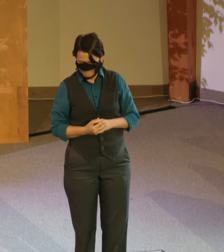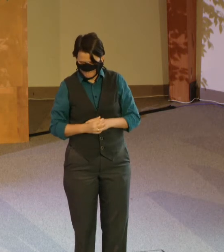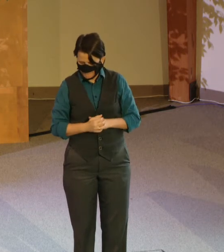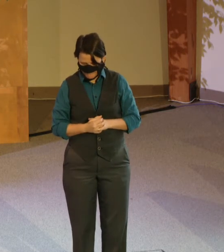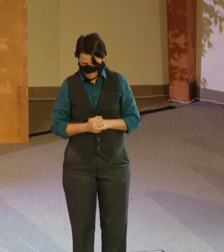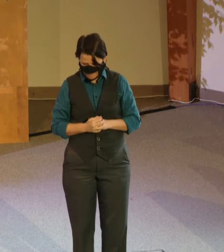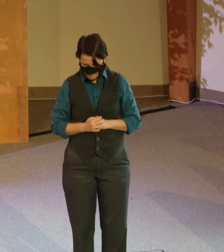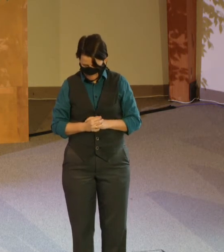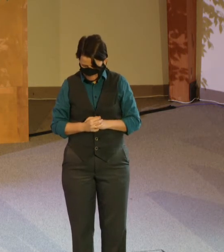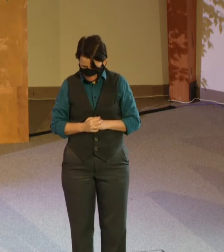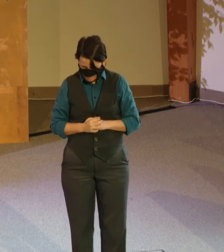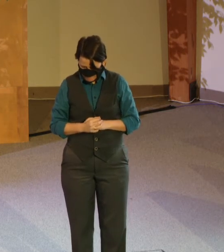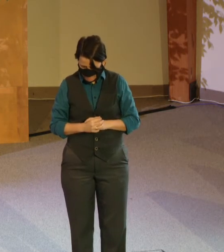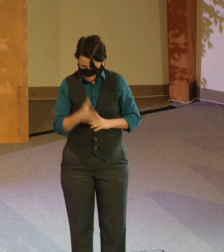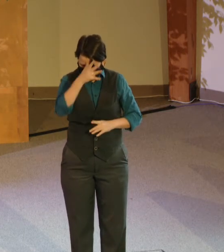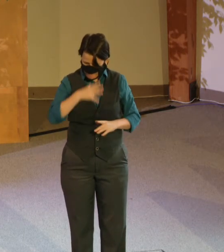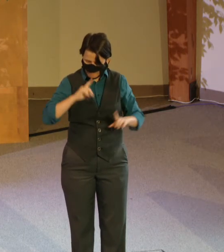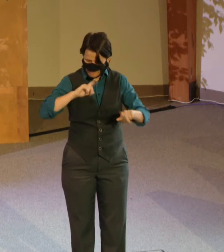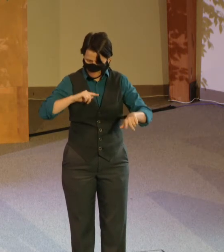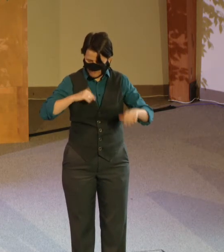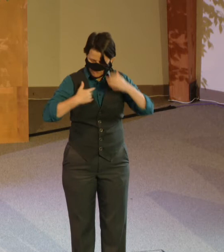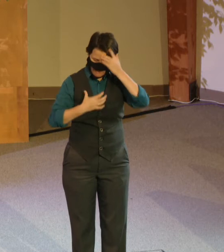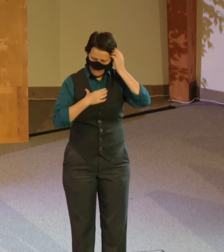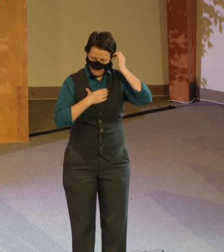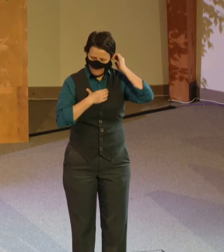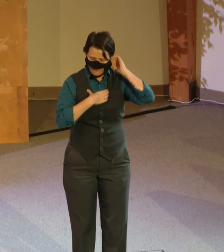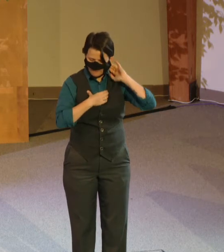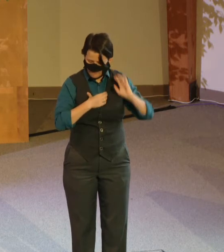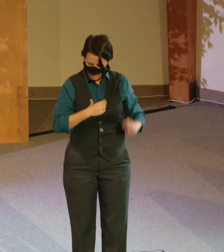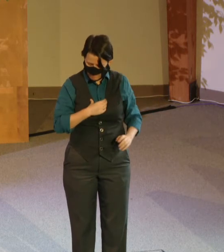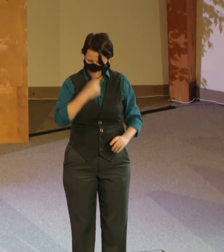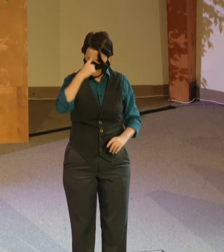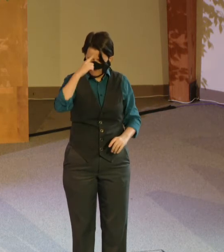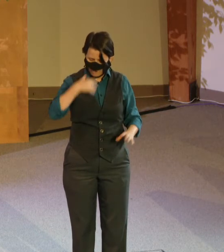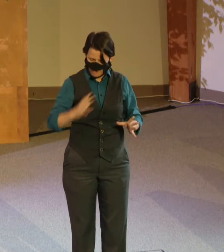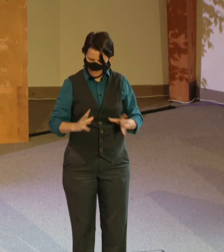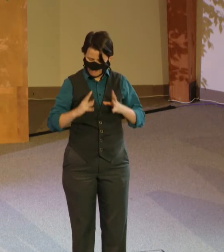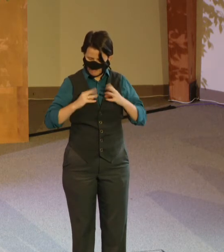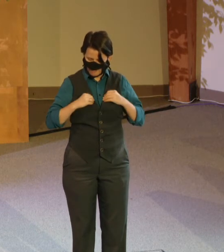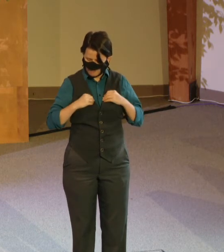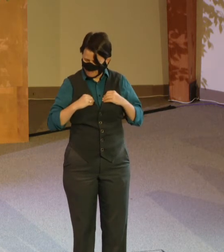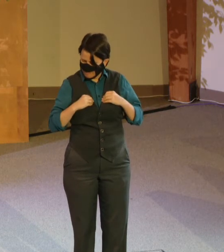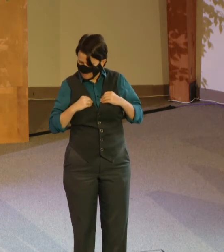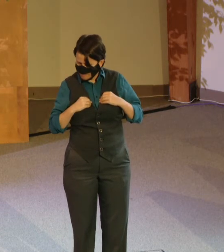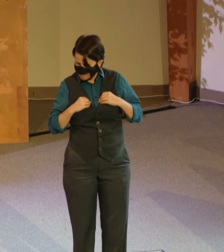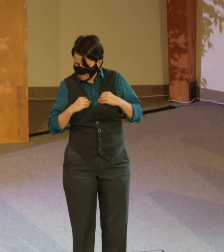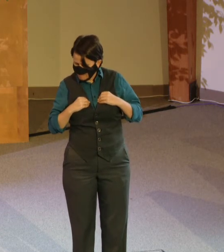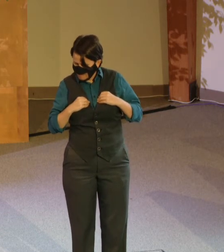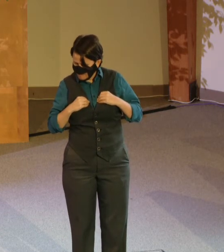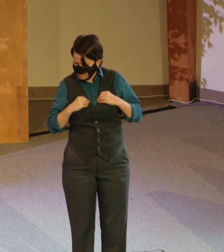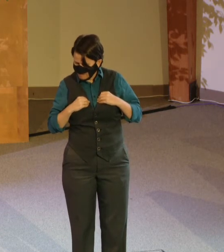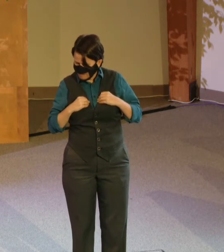deep desire for acceptance. I'm allowed to be as I am. Nobody has to tell me I'm